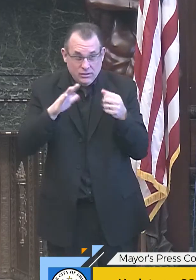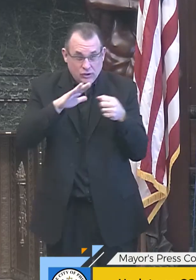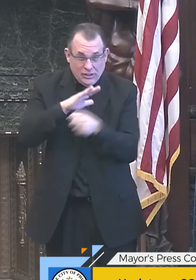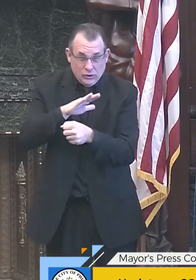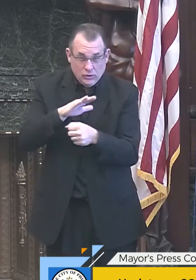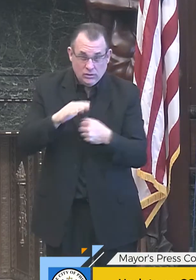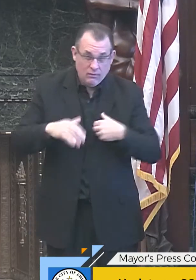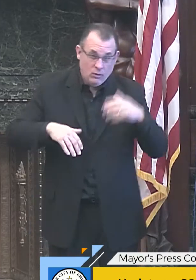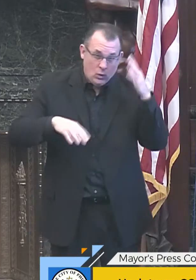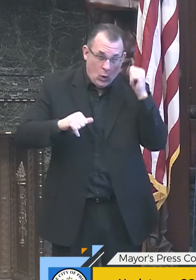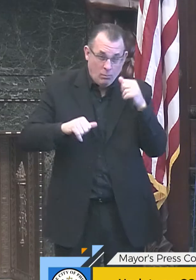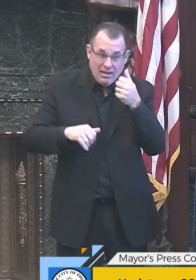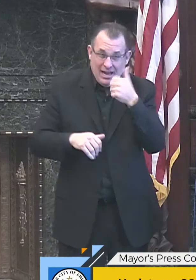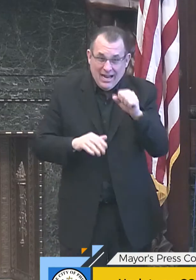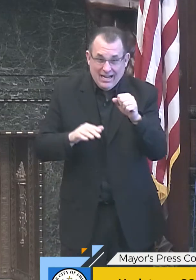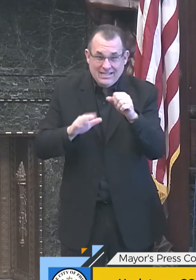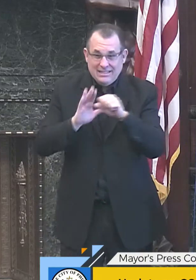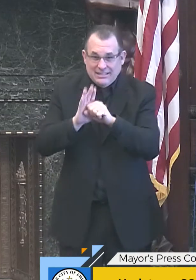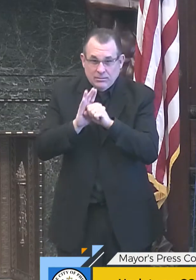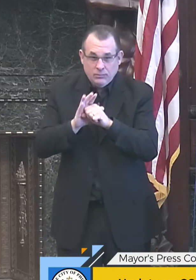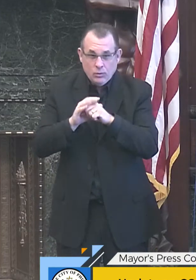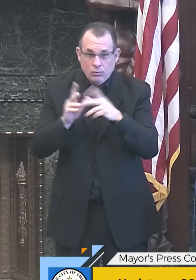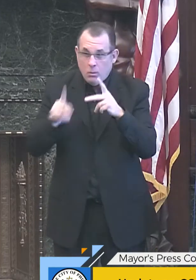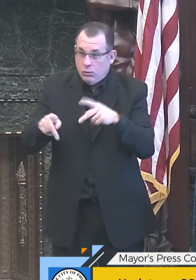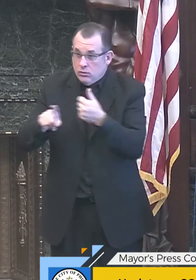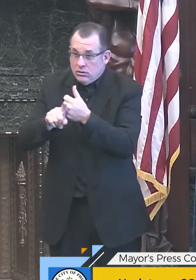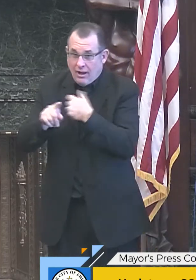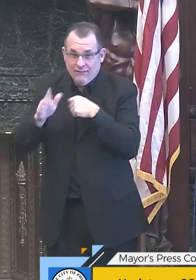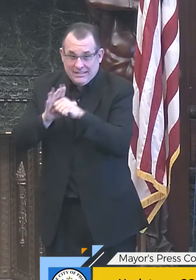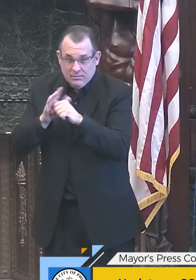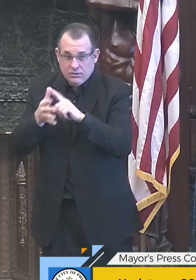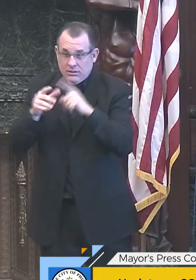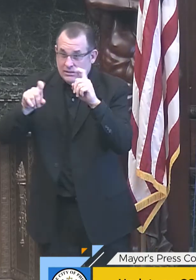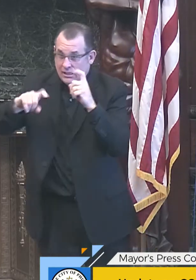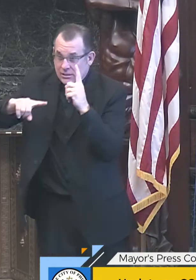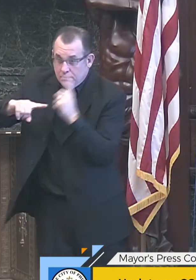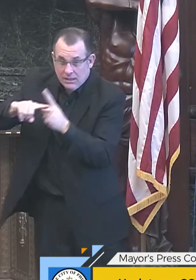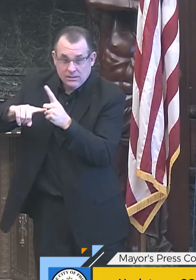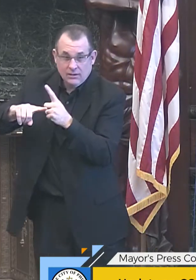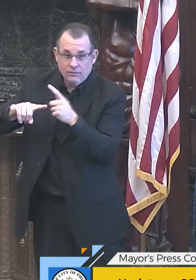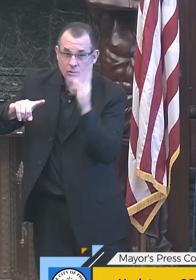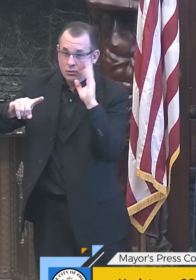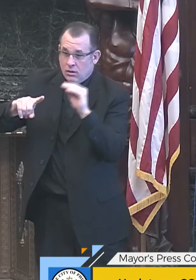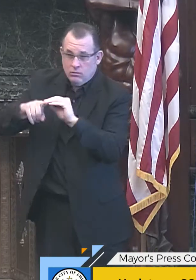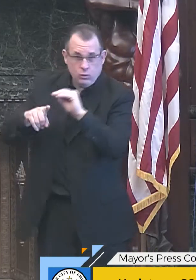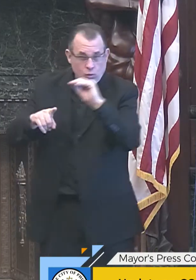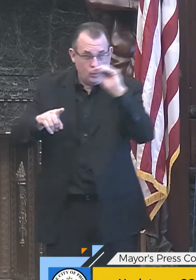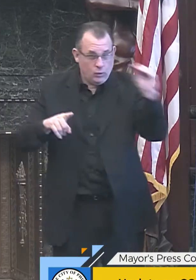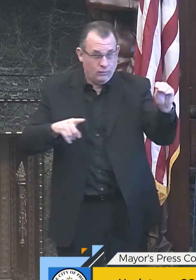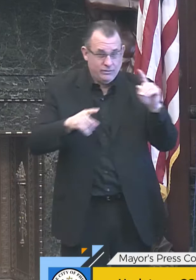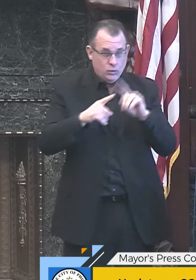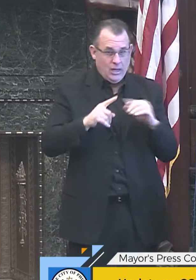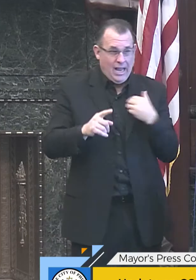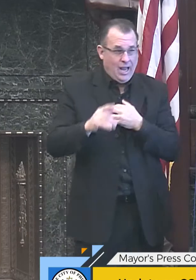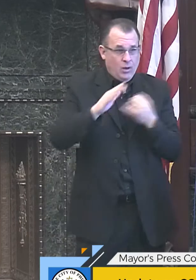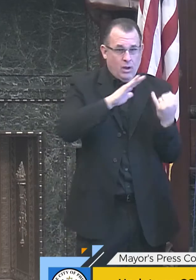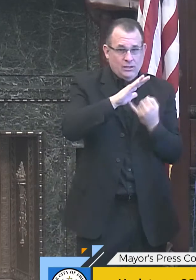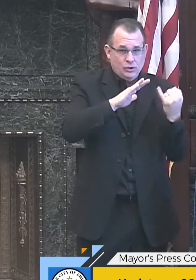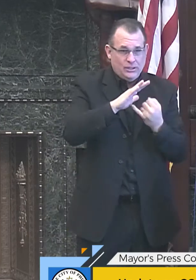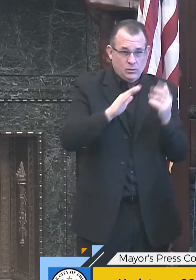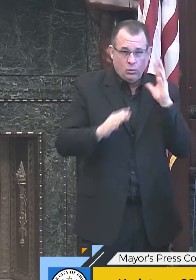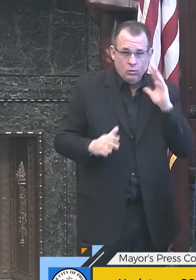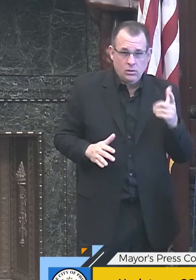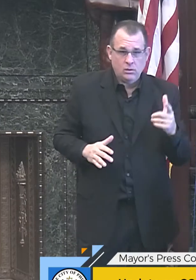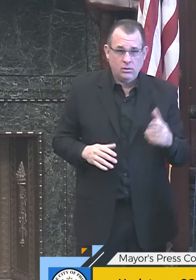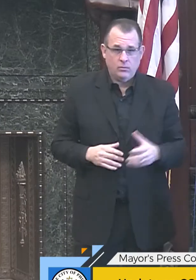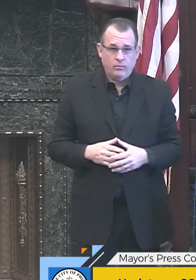case, symptoms, or those who have tested positive into one of our quarantine or isolation facilities. Our goal is not to have